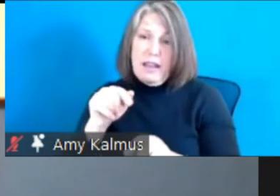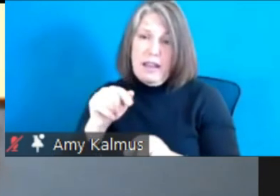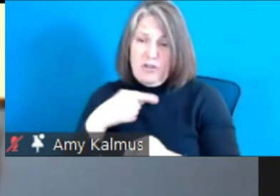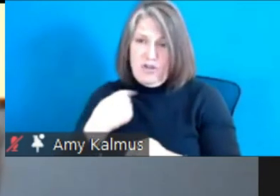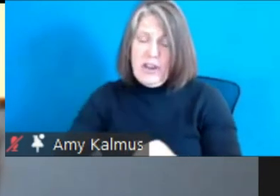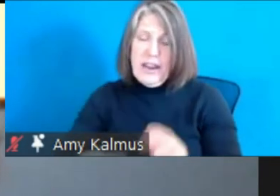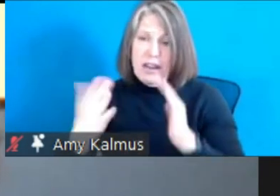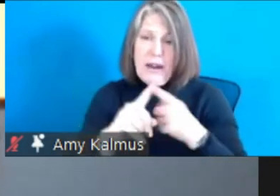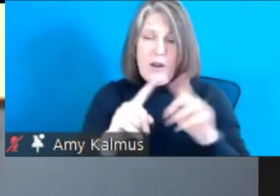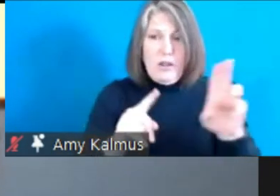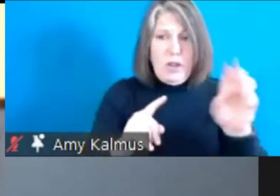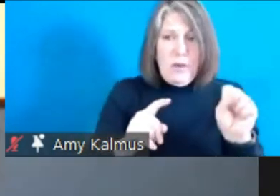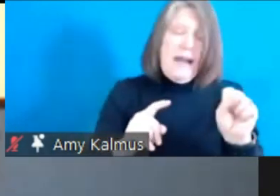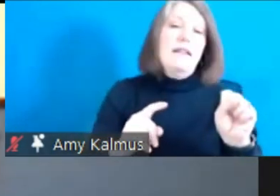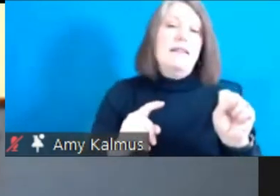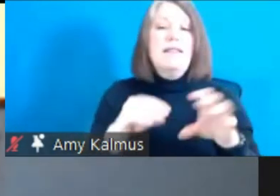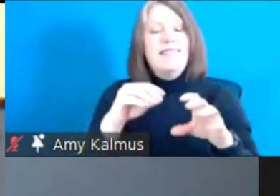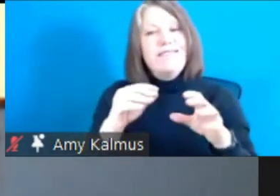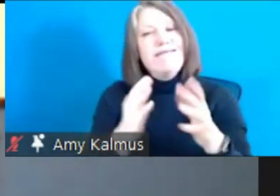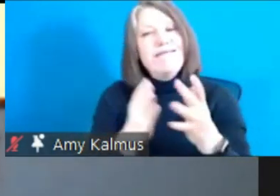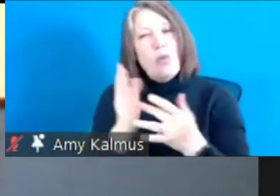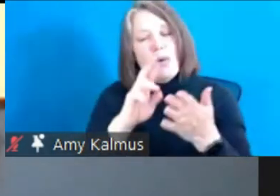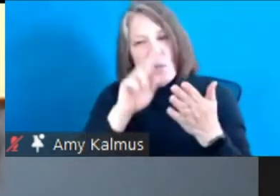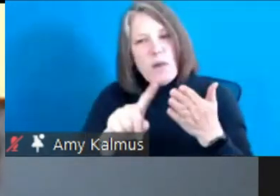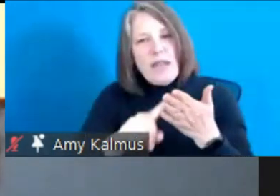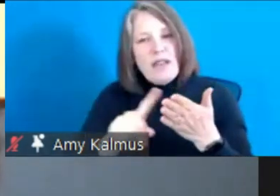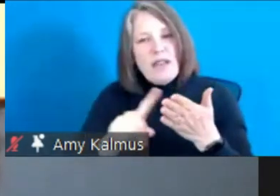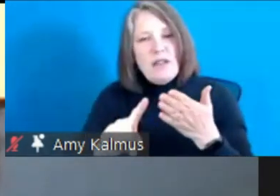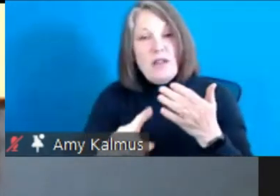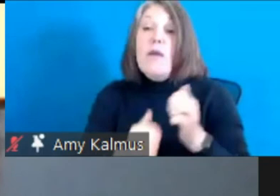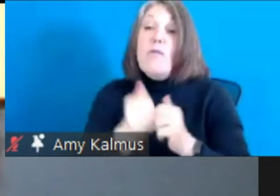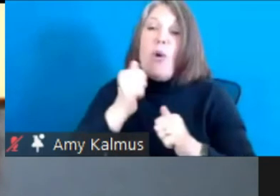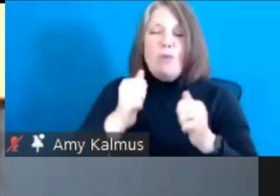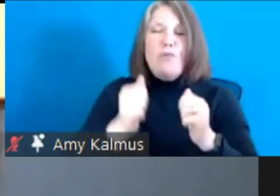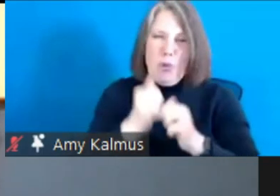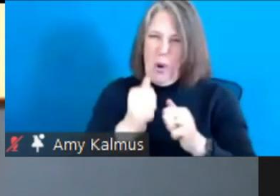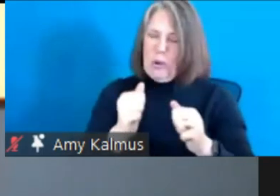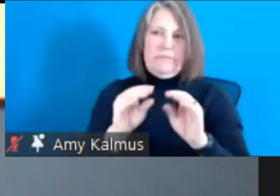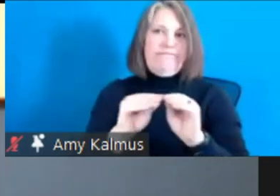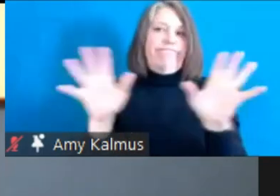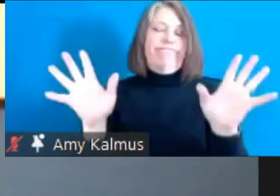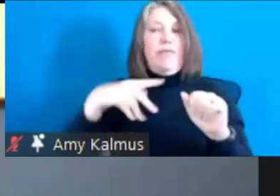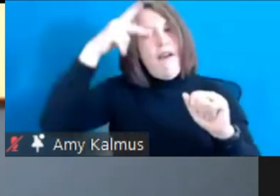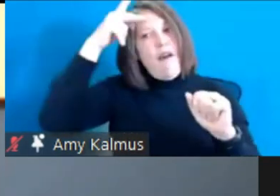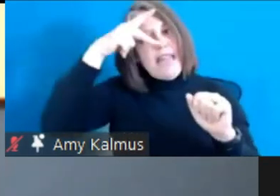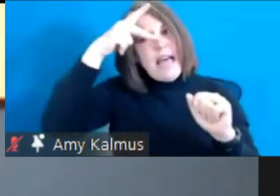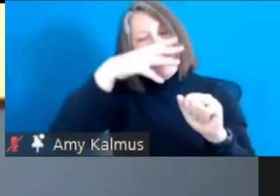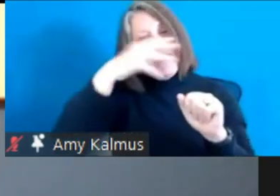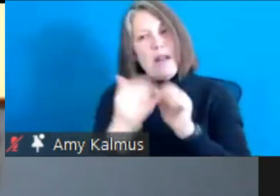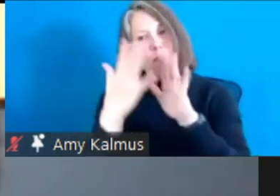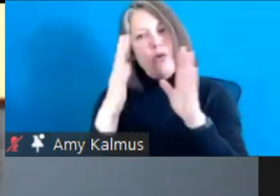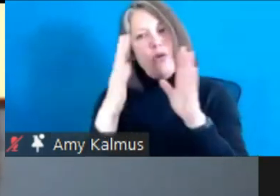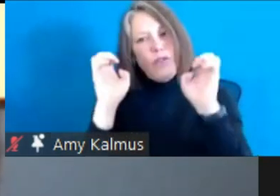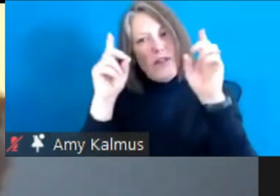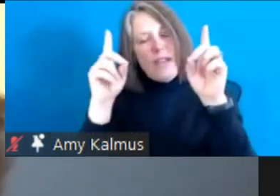States through my research. The most notable is the philosophy and approach to educating the deaf student. So in